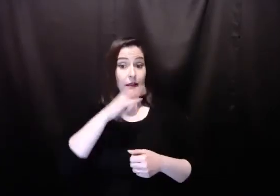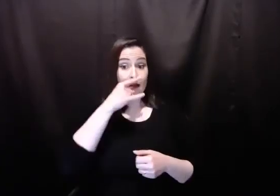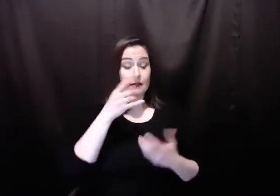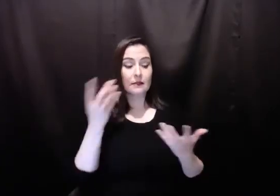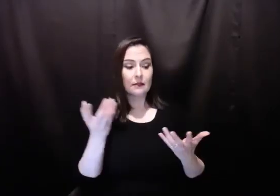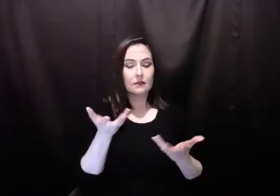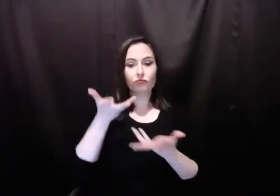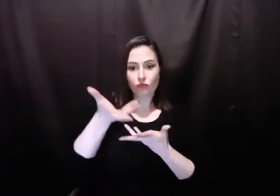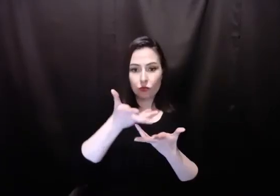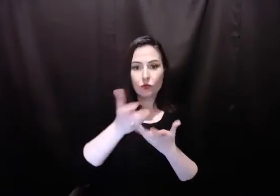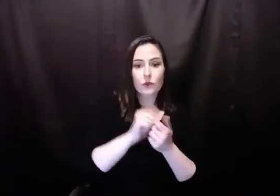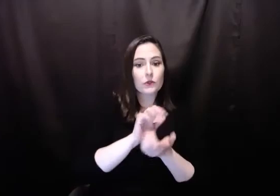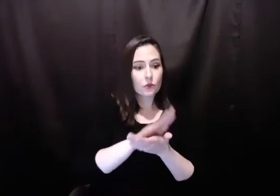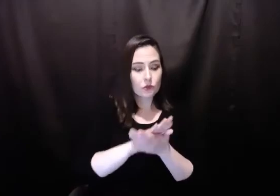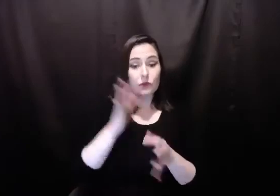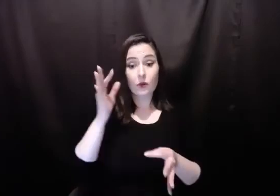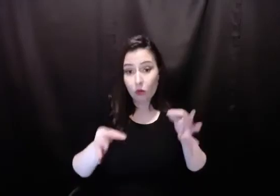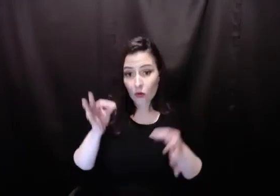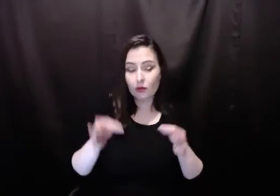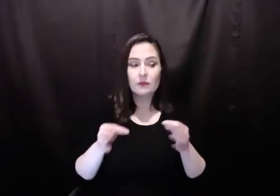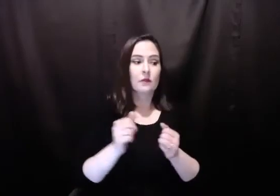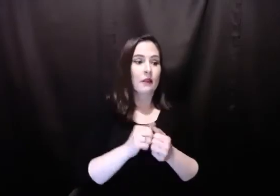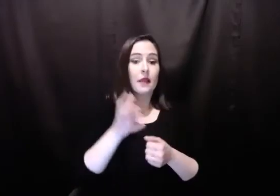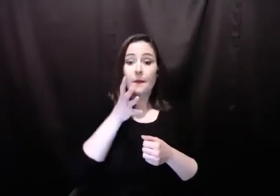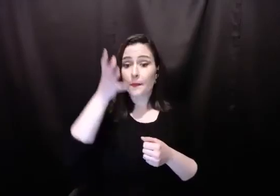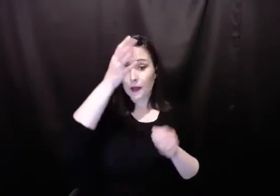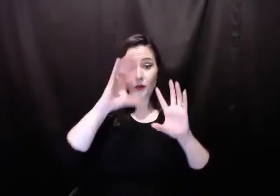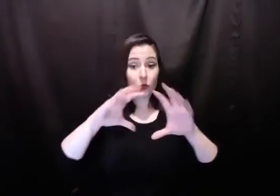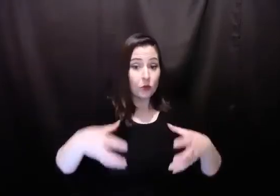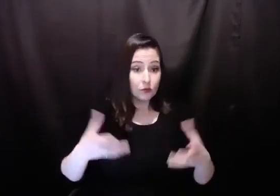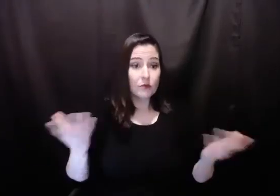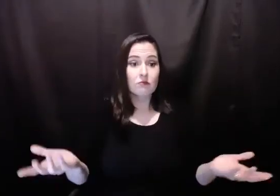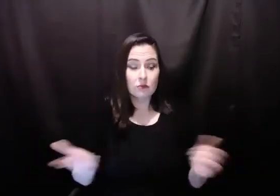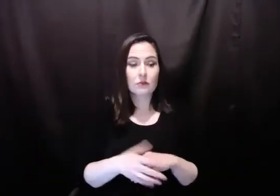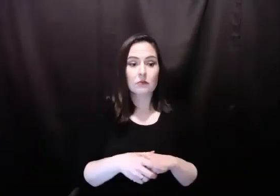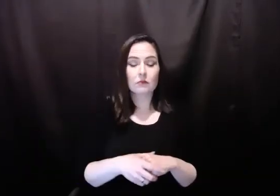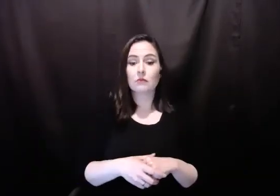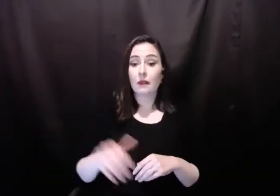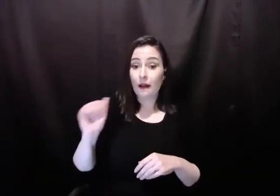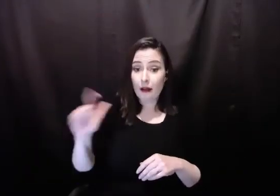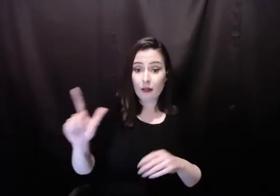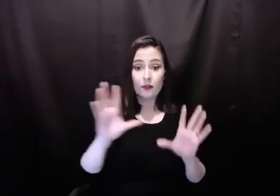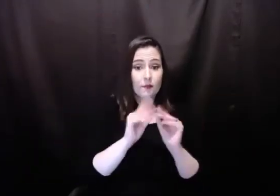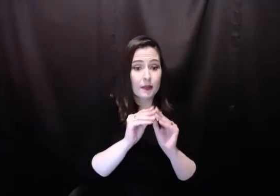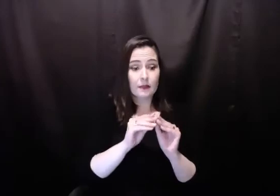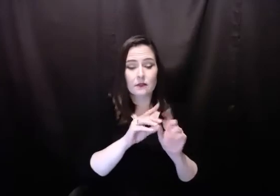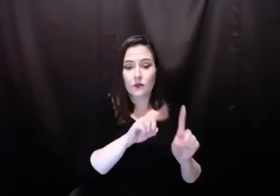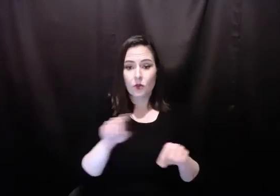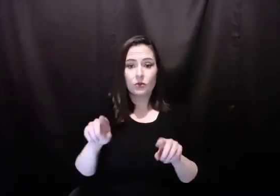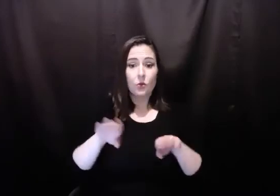Al-Anon meetings, going to open AA conventions, doing, my work led me to take kids on retreat. We all went